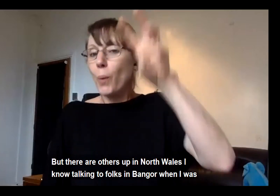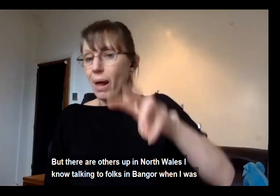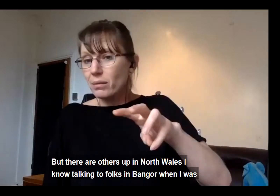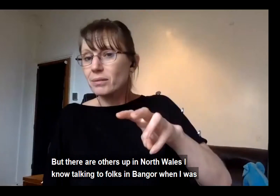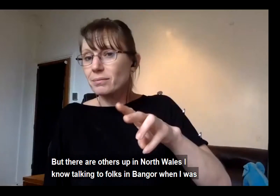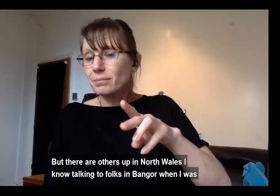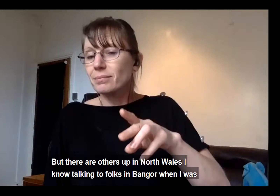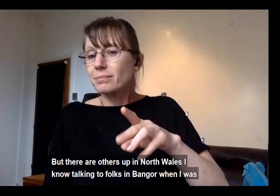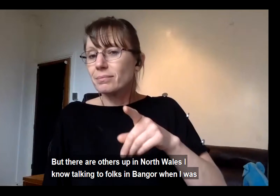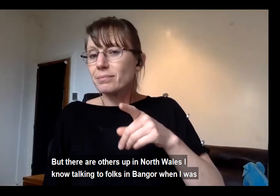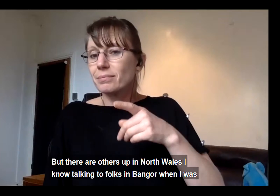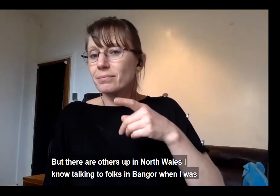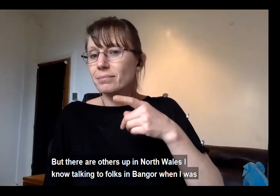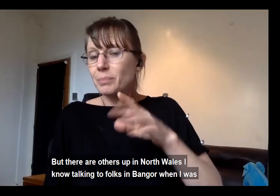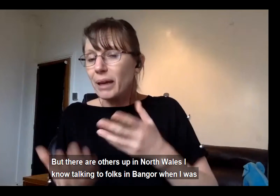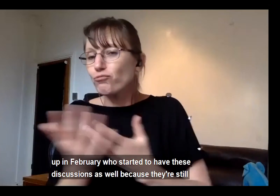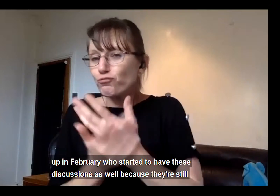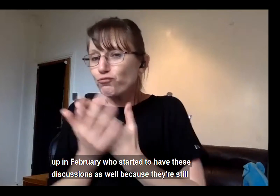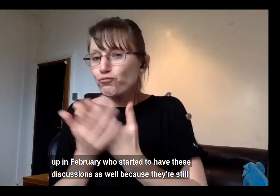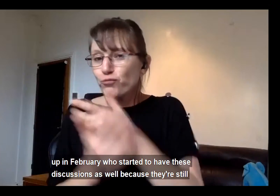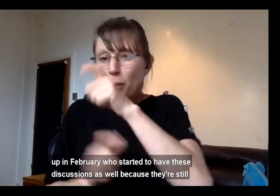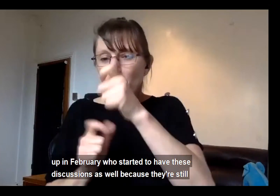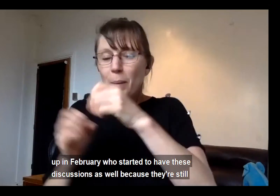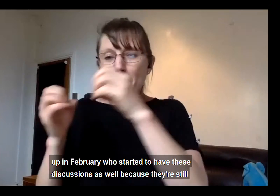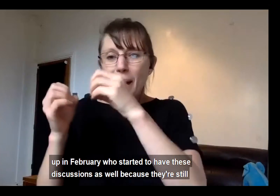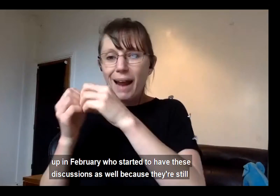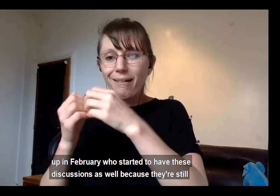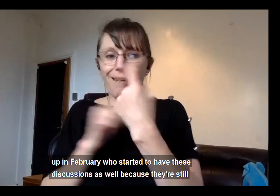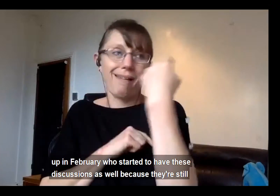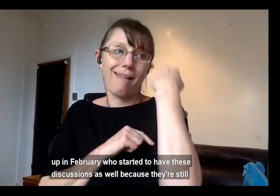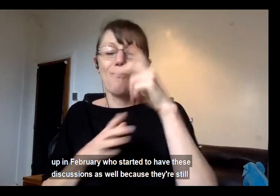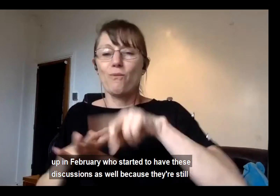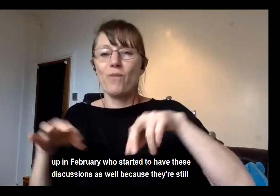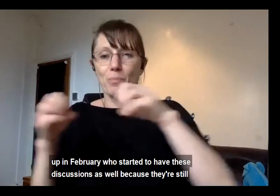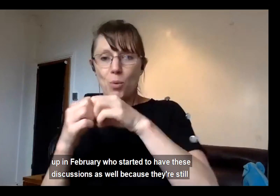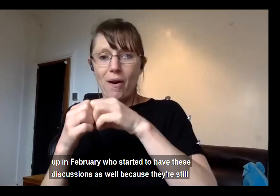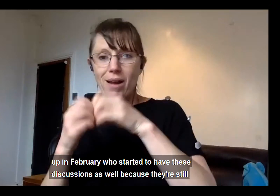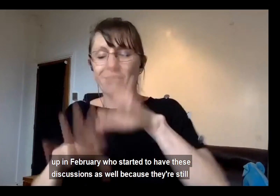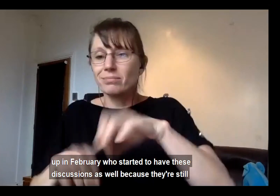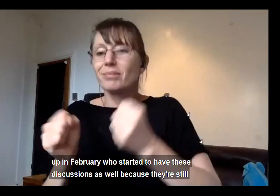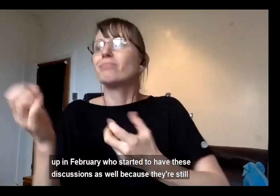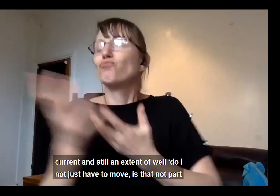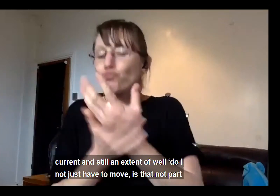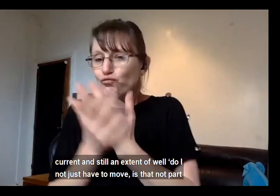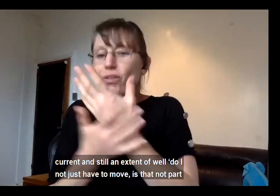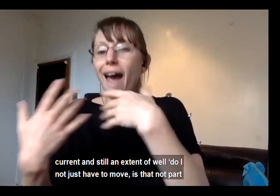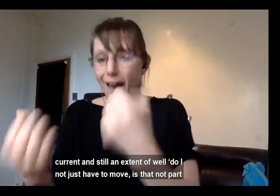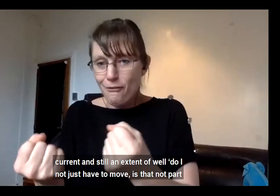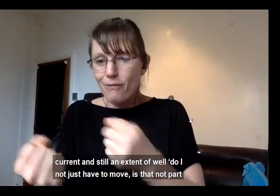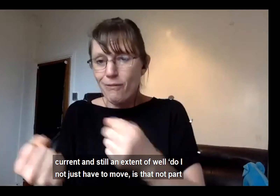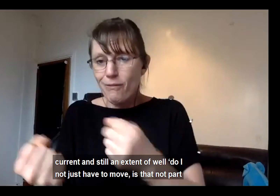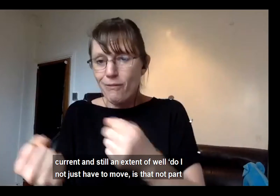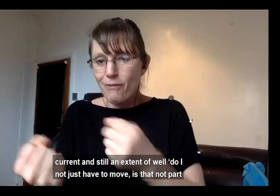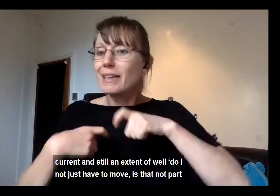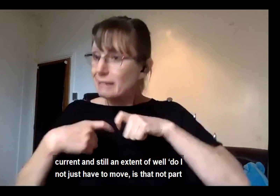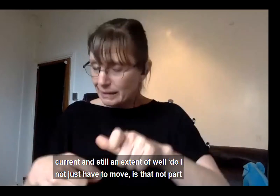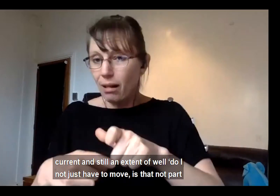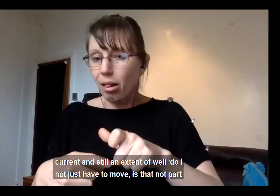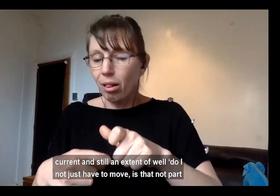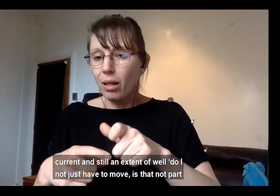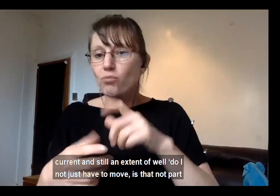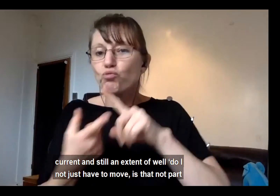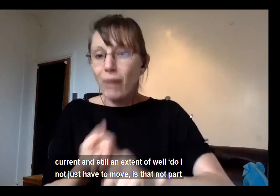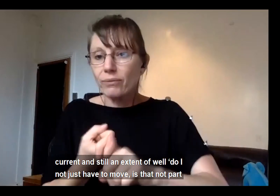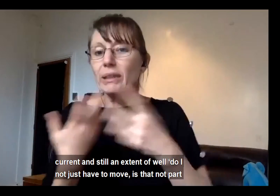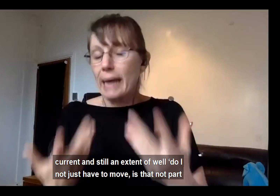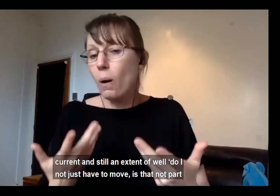talking to folks in Bangor when I was up in February, who started to have these discussions as well, because they're still current.